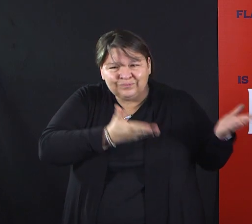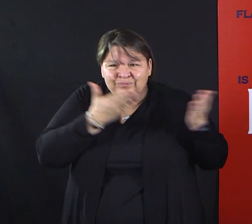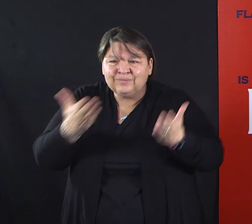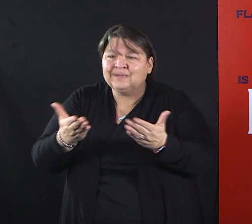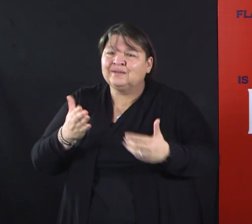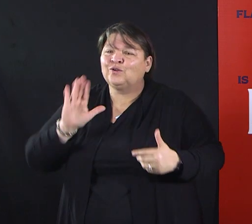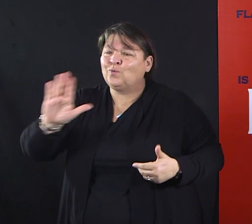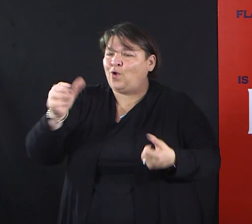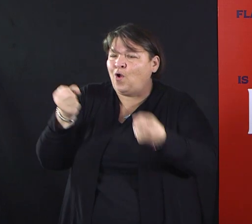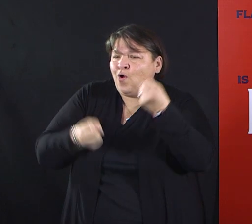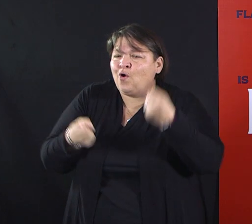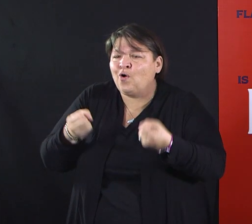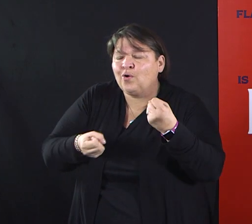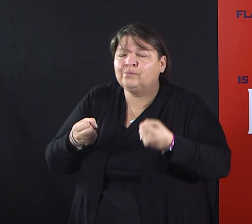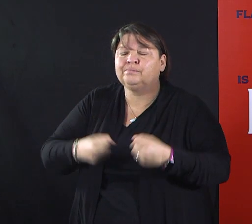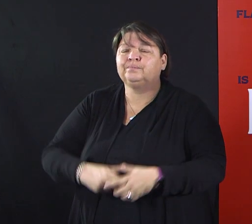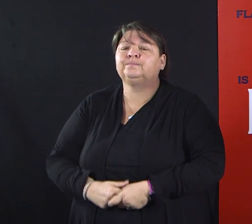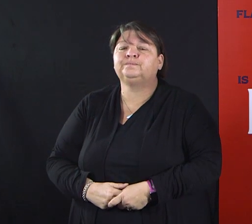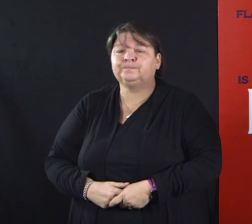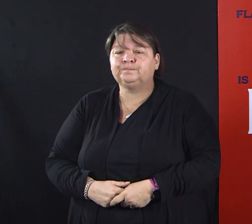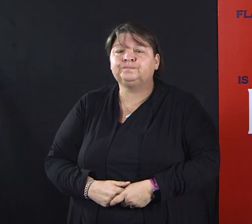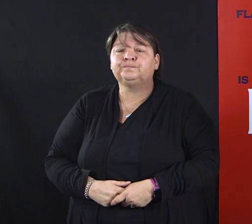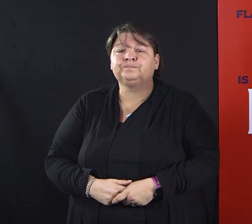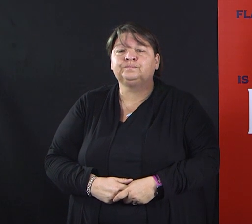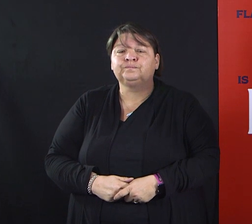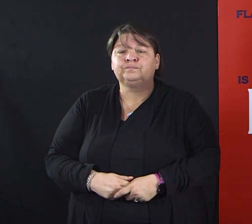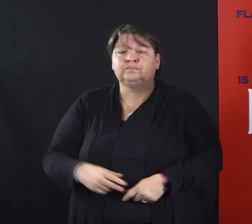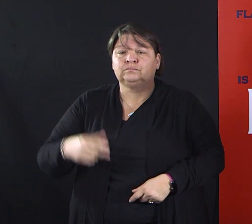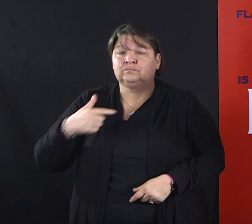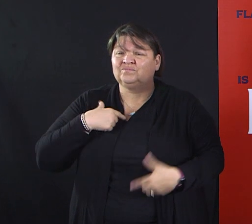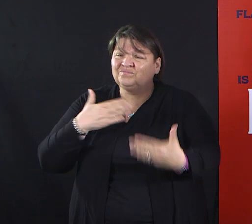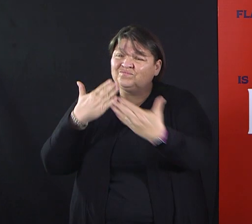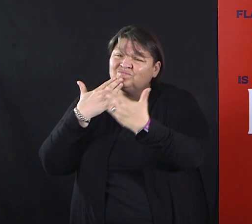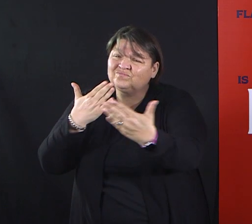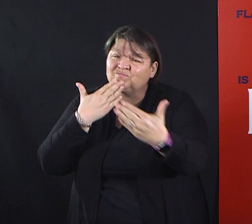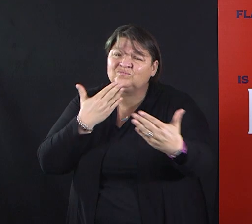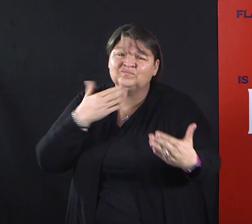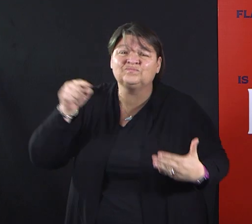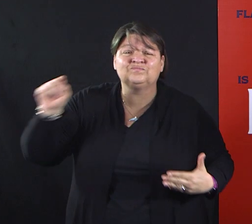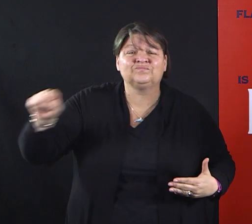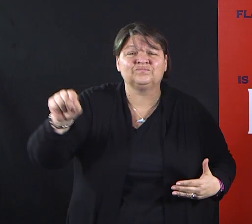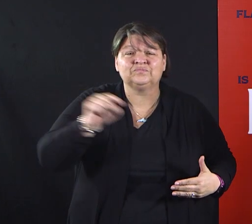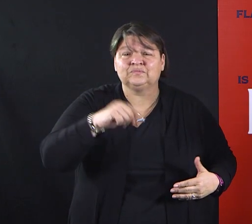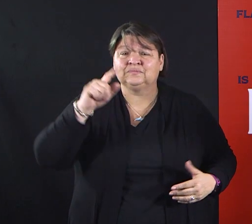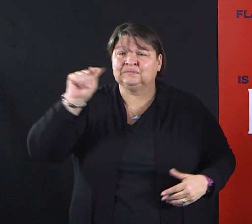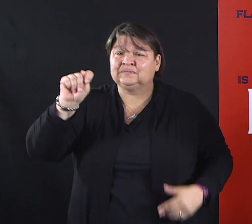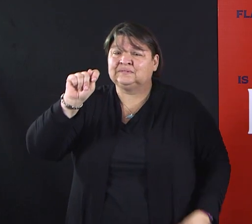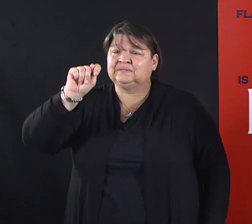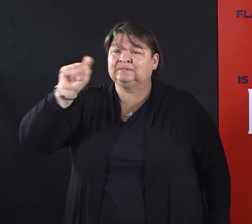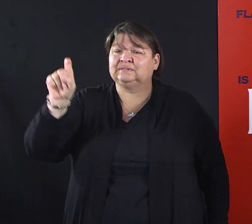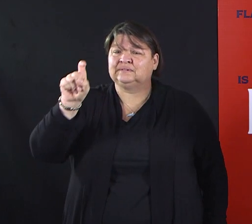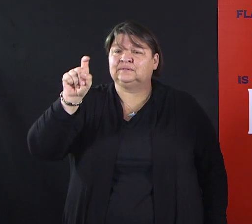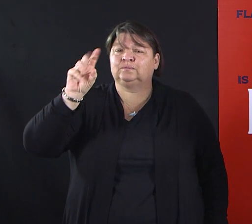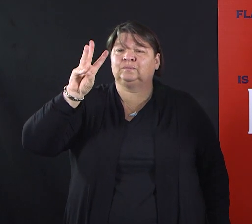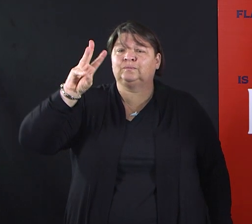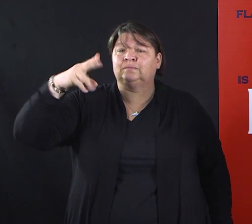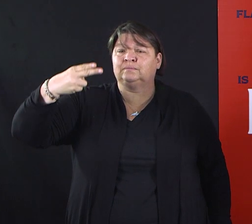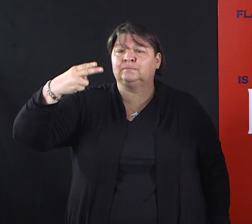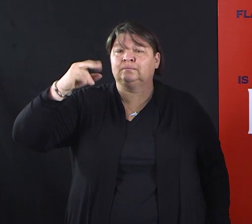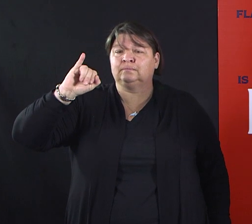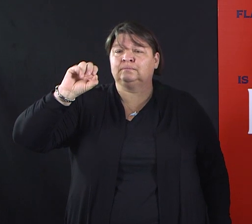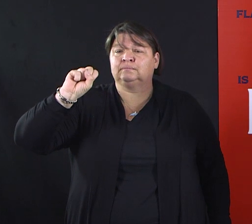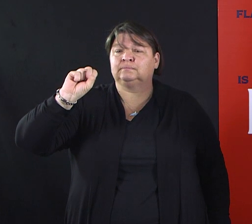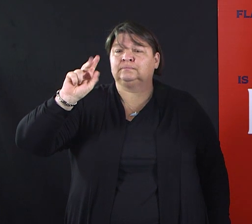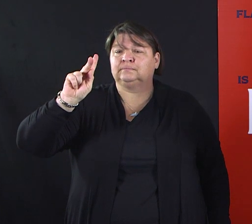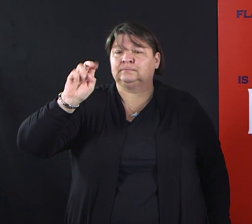also like to personally thank the folks over at TX Whiskey. Today, they have reached out to the